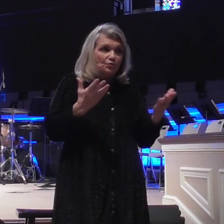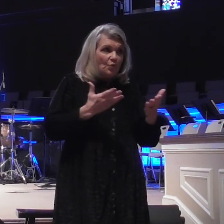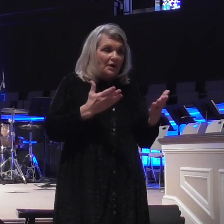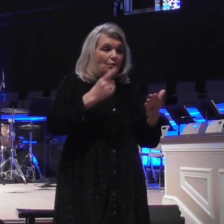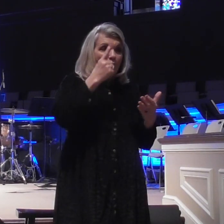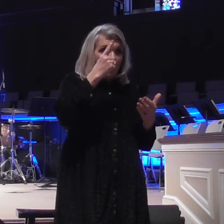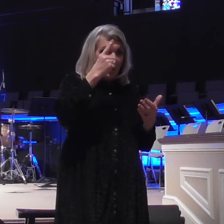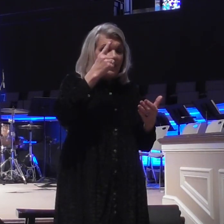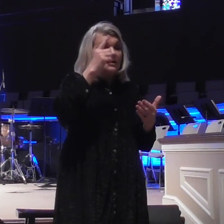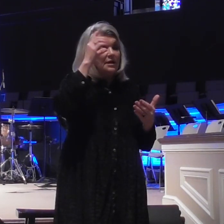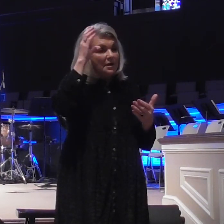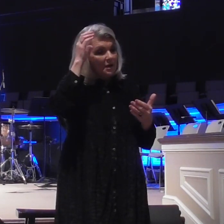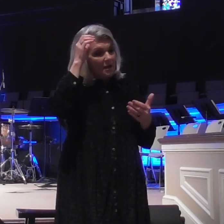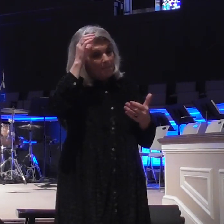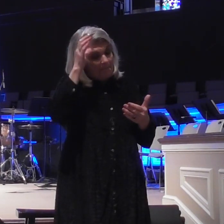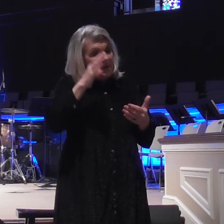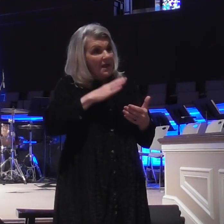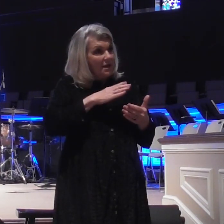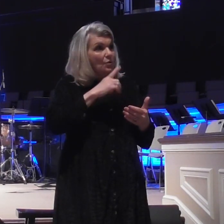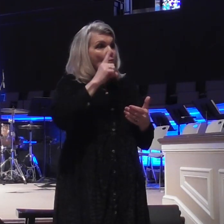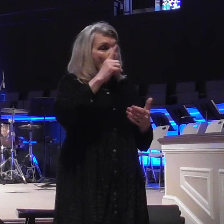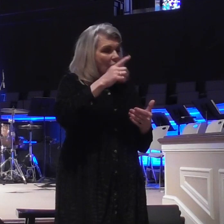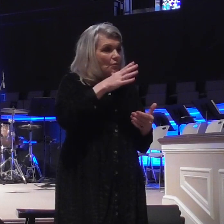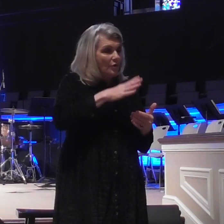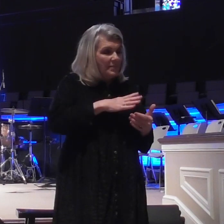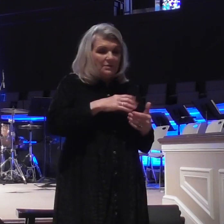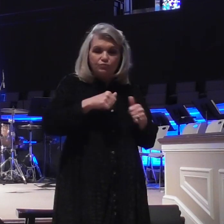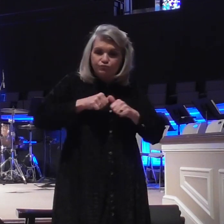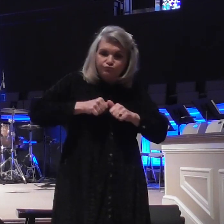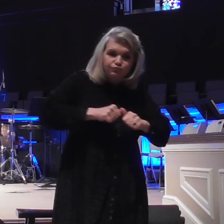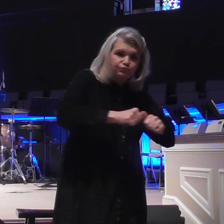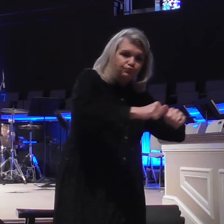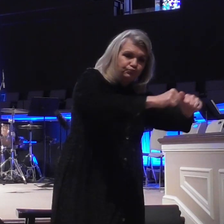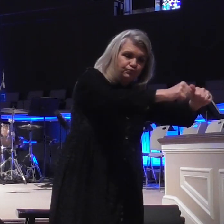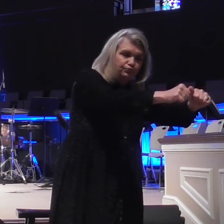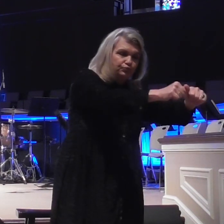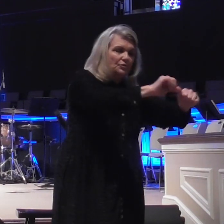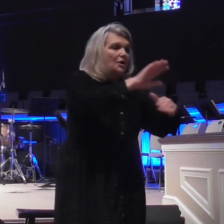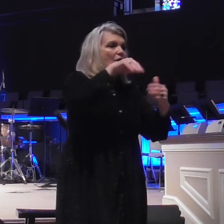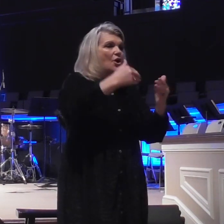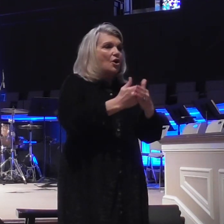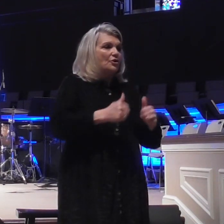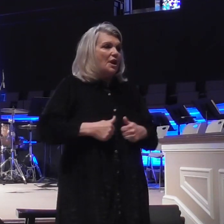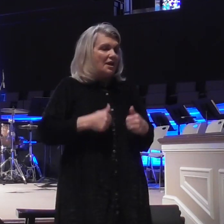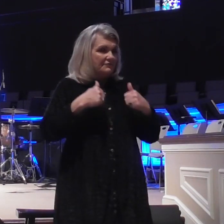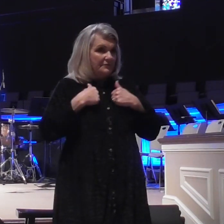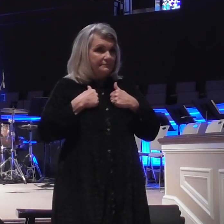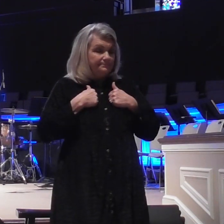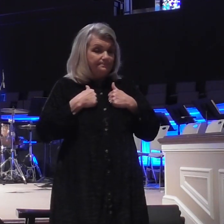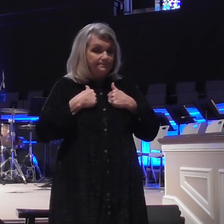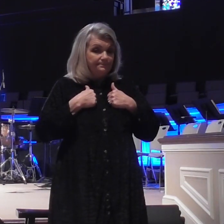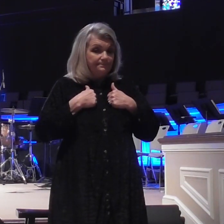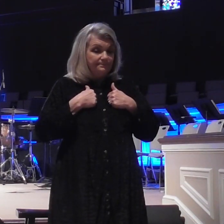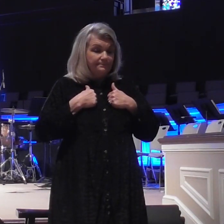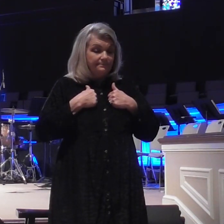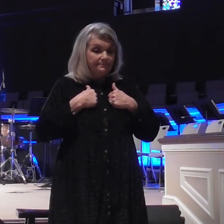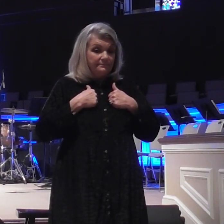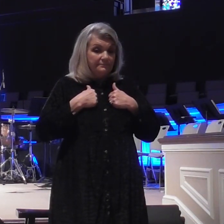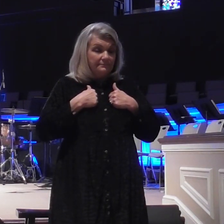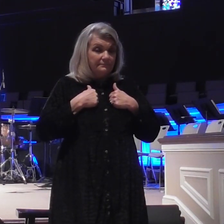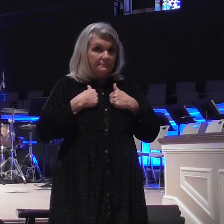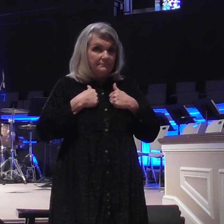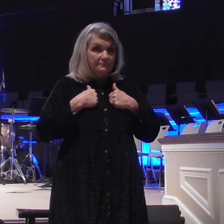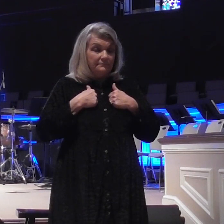for life. That's what a marriage is. I know we use the term gay marriage. That's as much not a thing